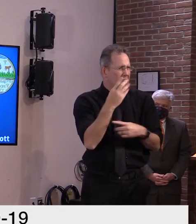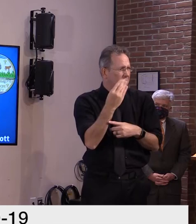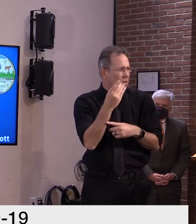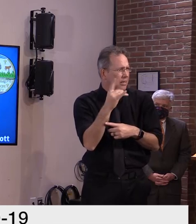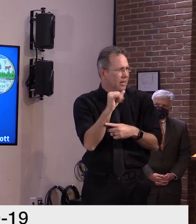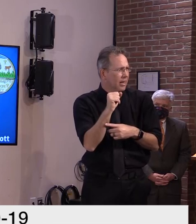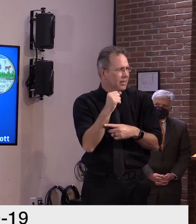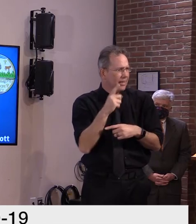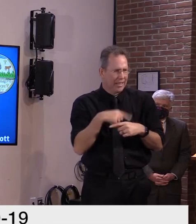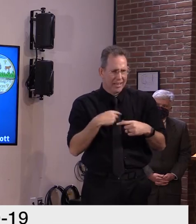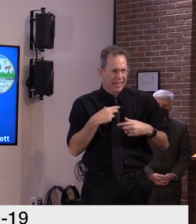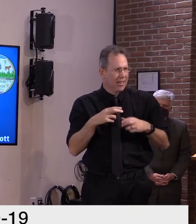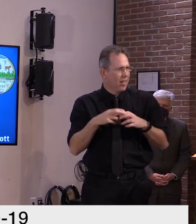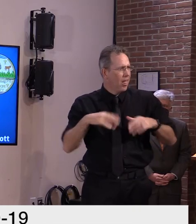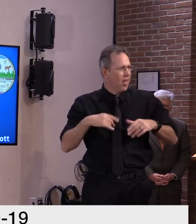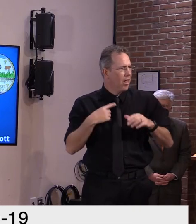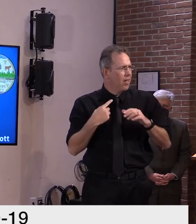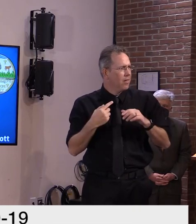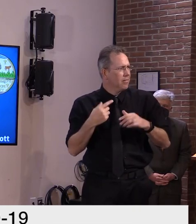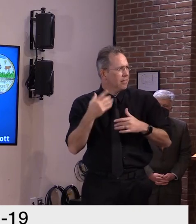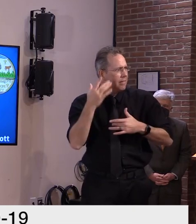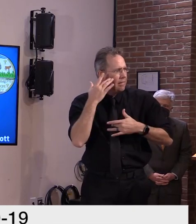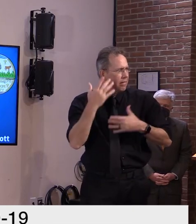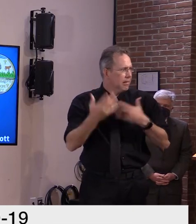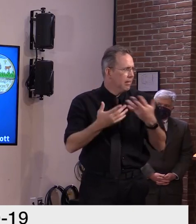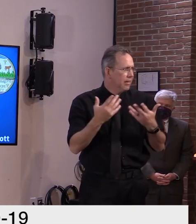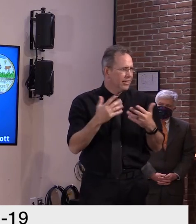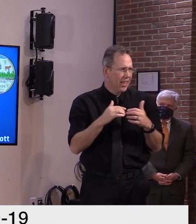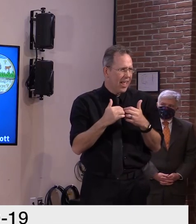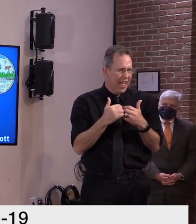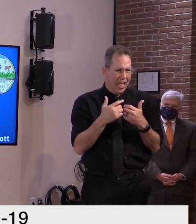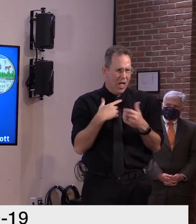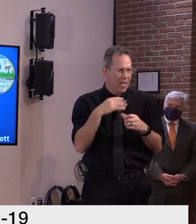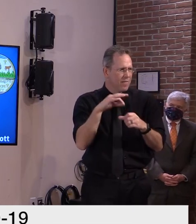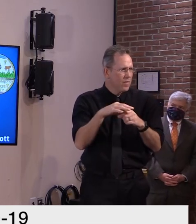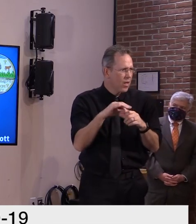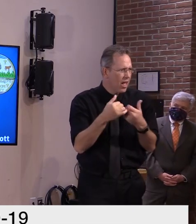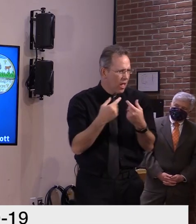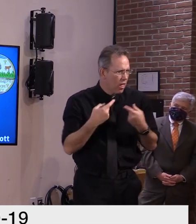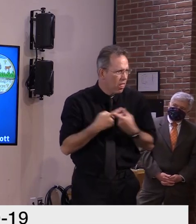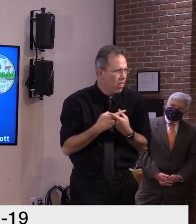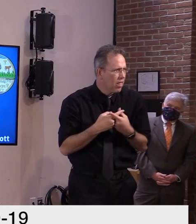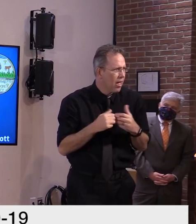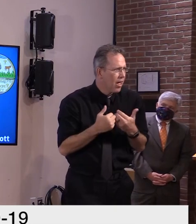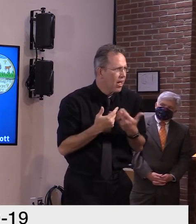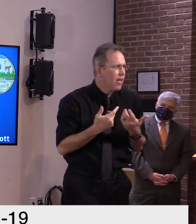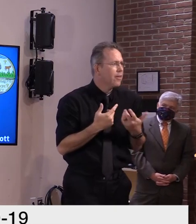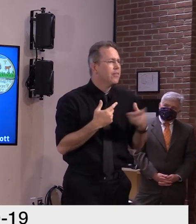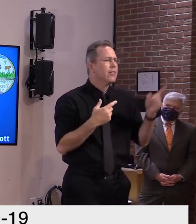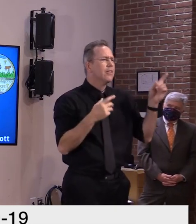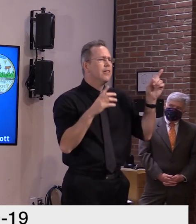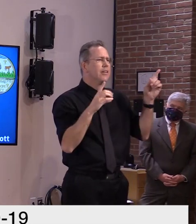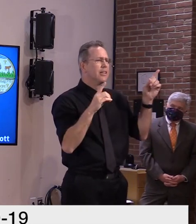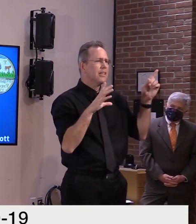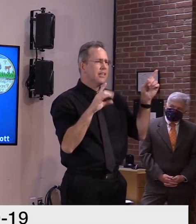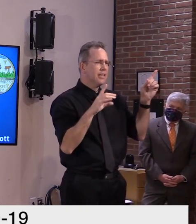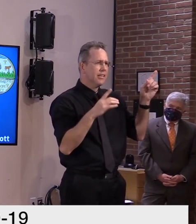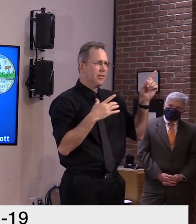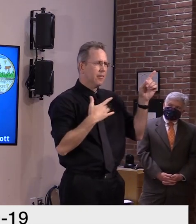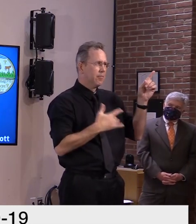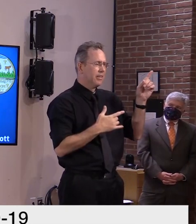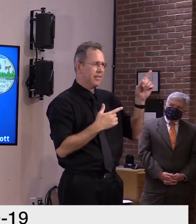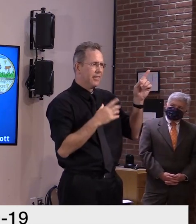they're doing is saying essentially that the voting experience in 2020 has been made